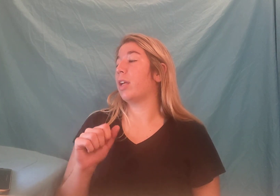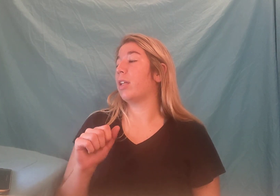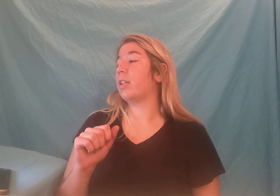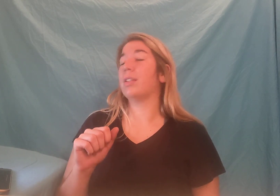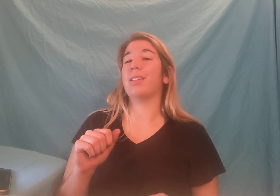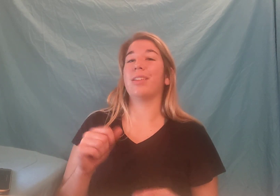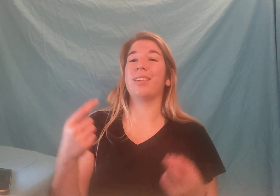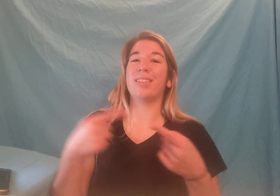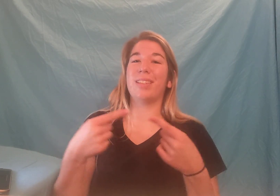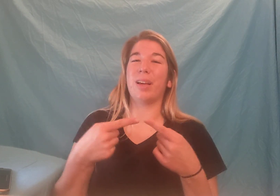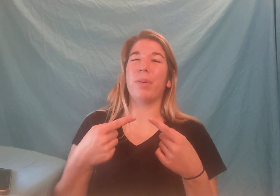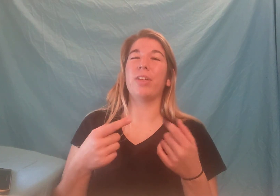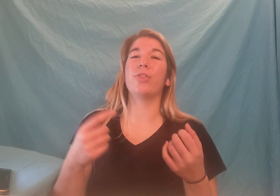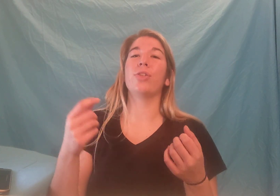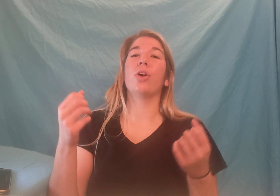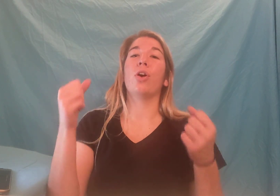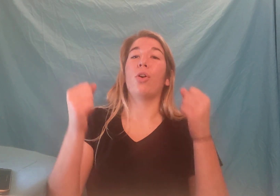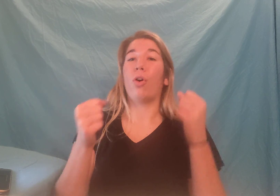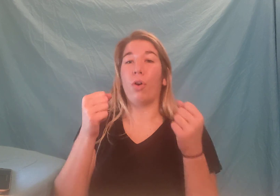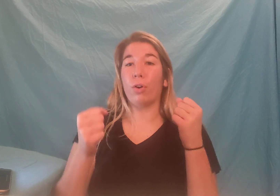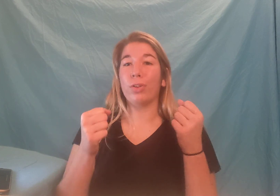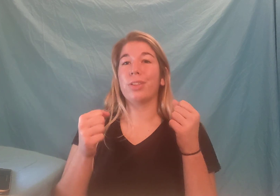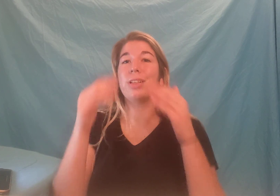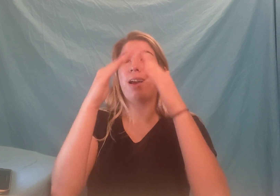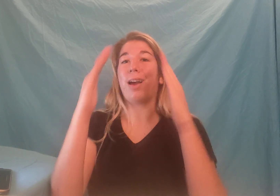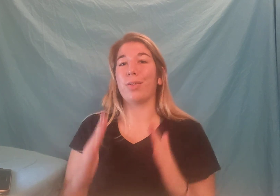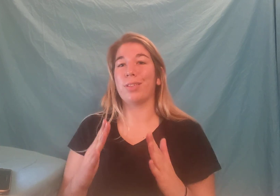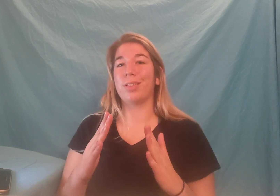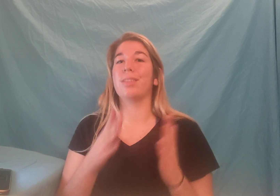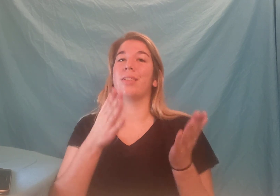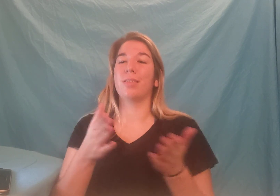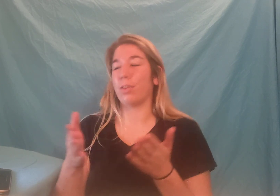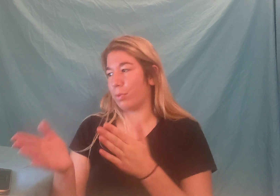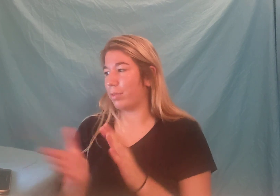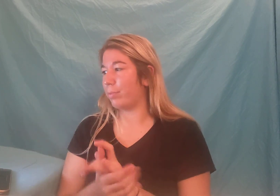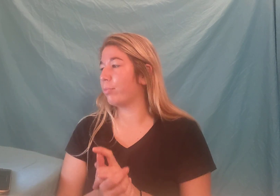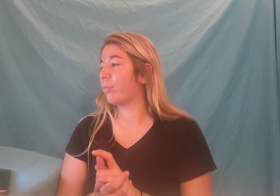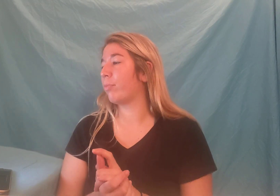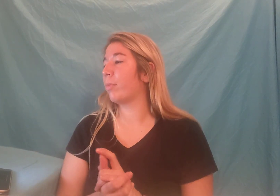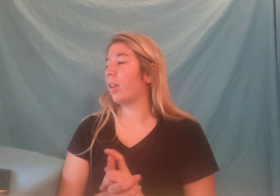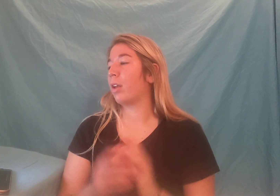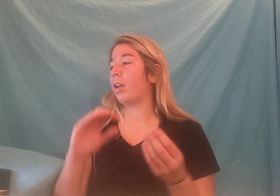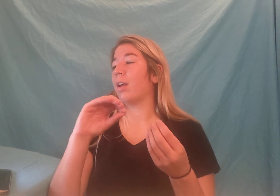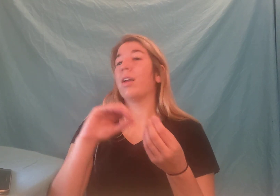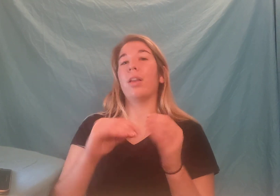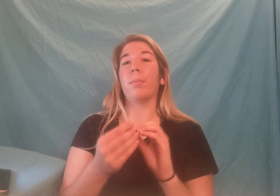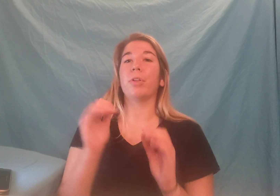can damage cars, houses, so on. Number